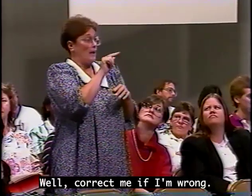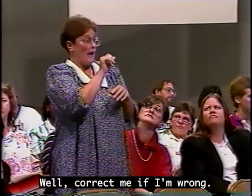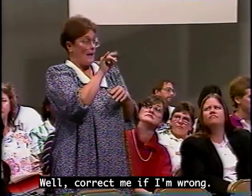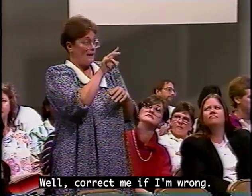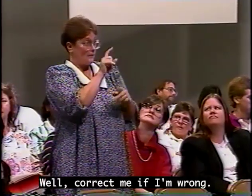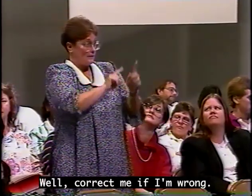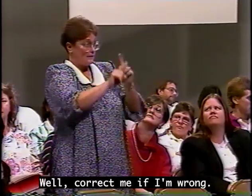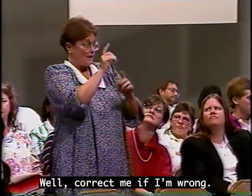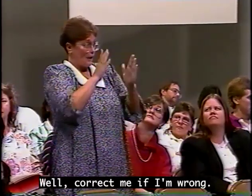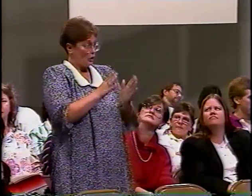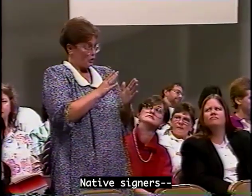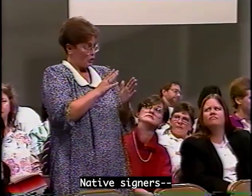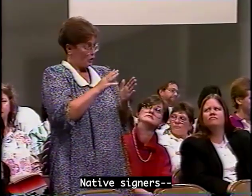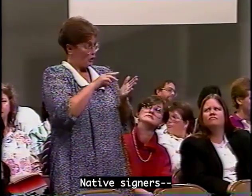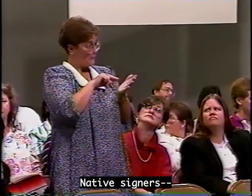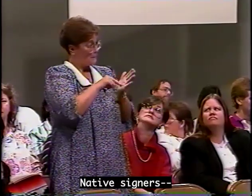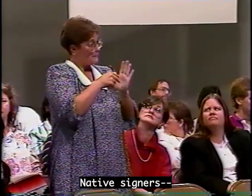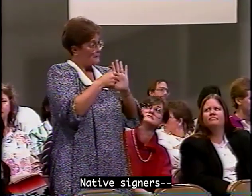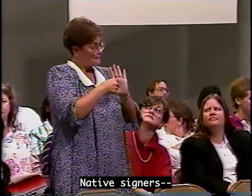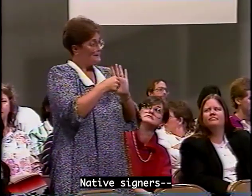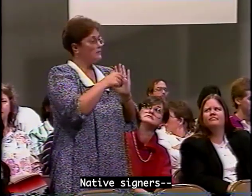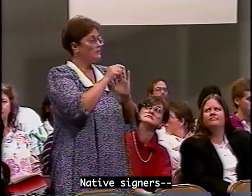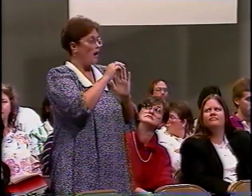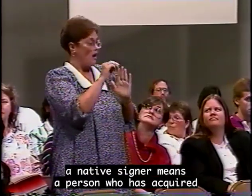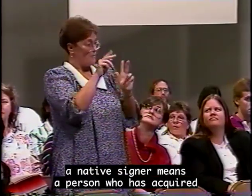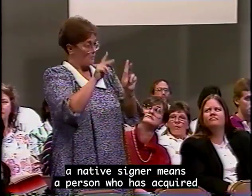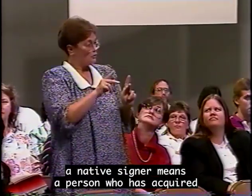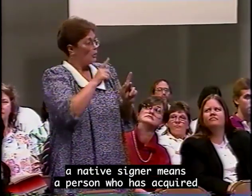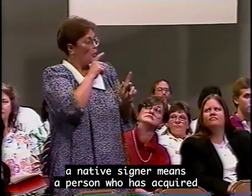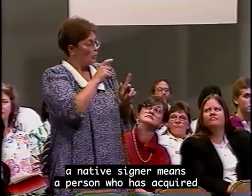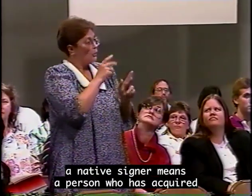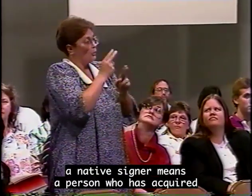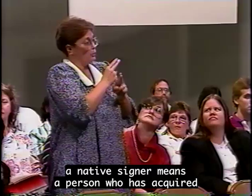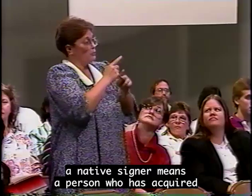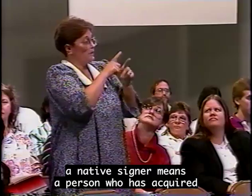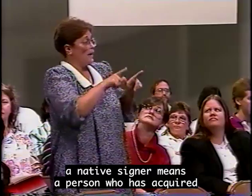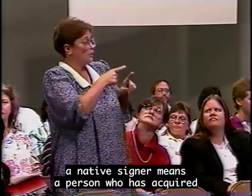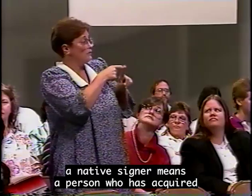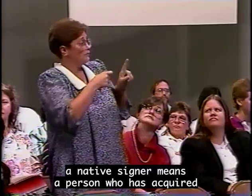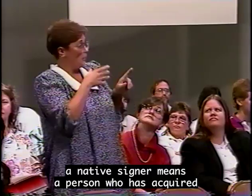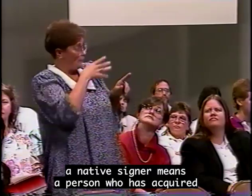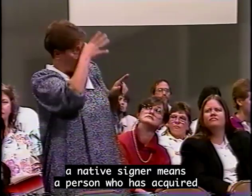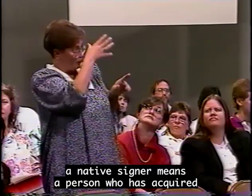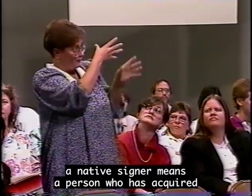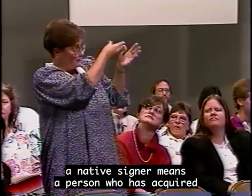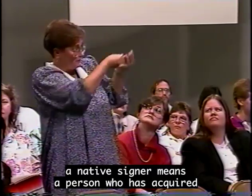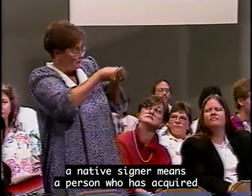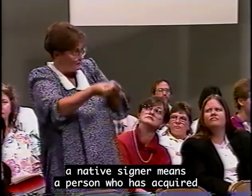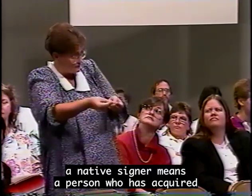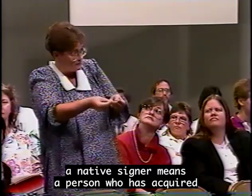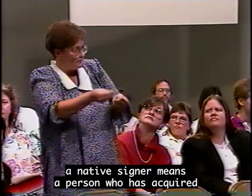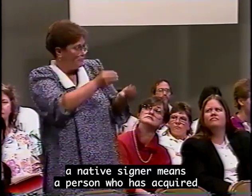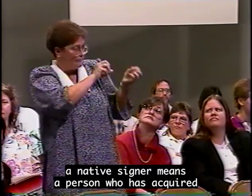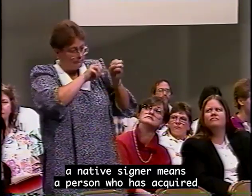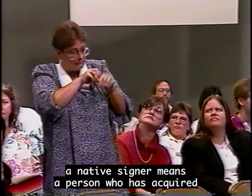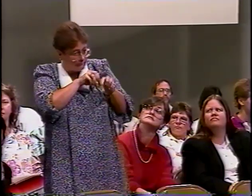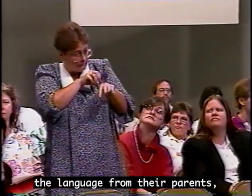wrong. Native signers, a native signer means a person who has acquired